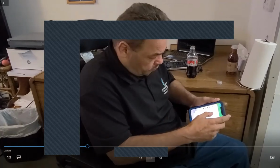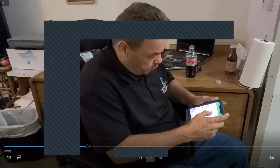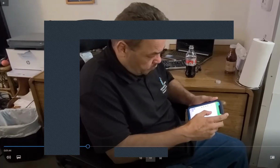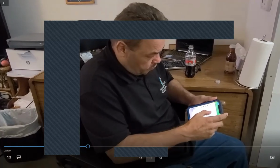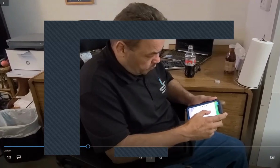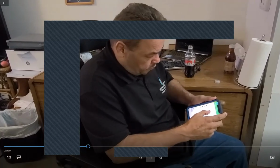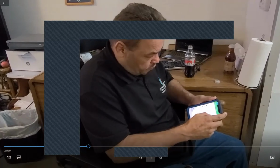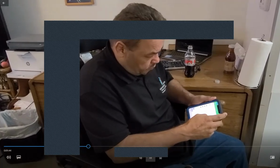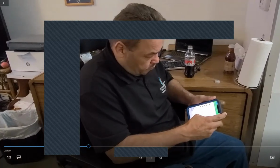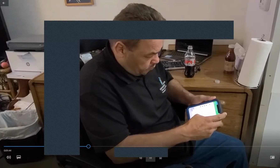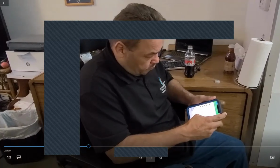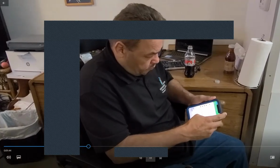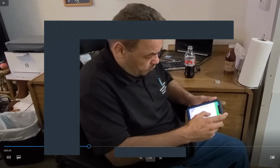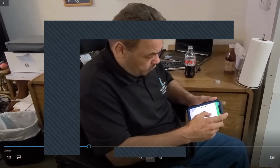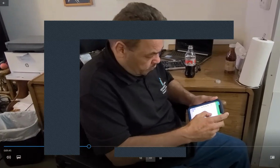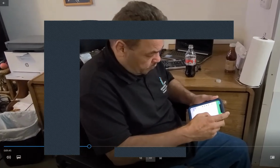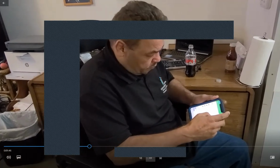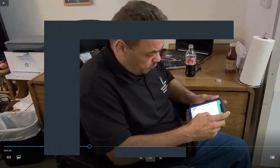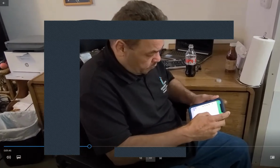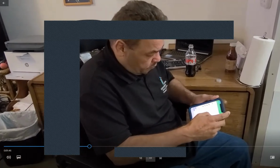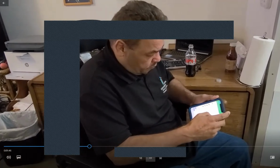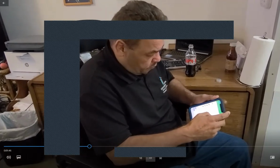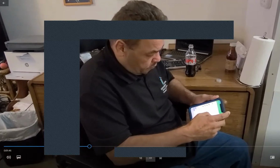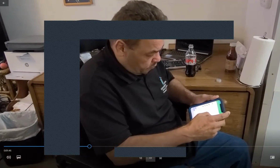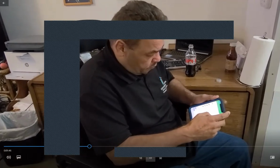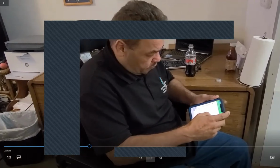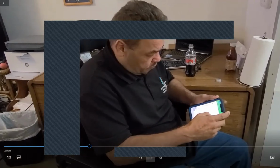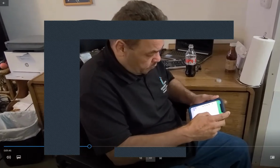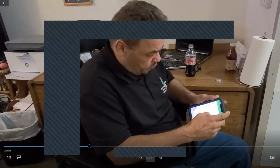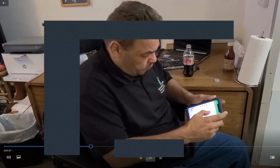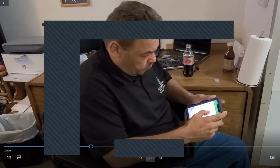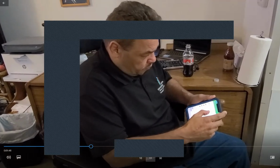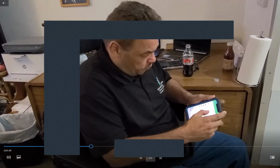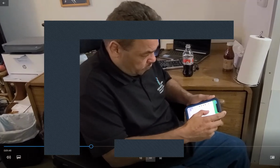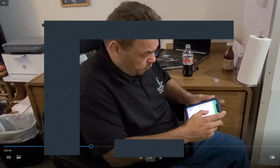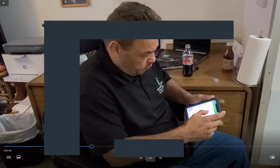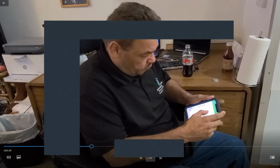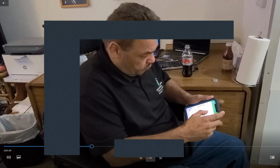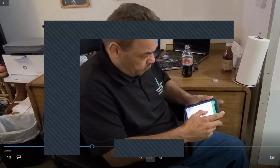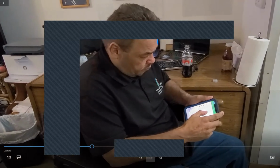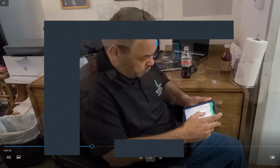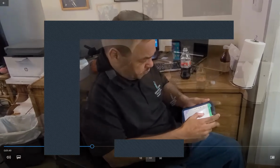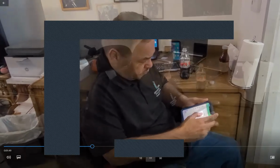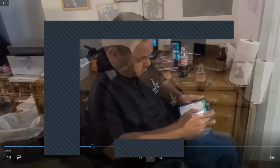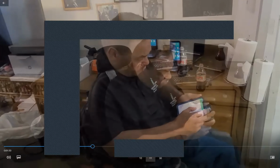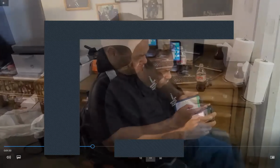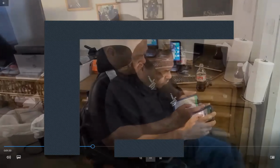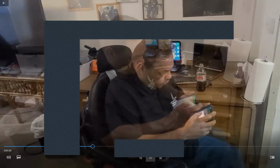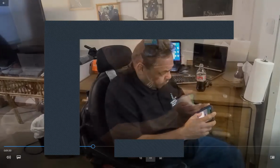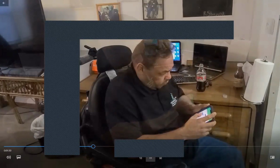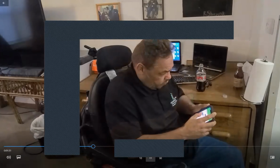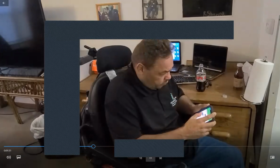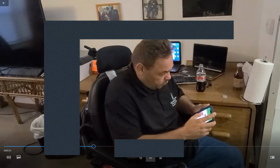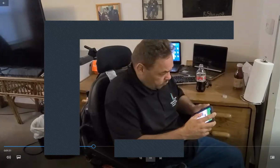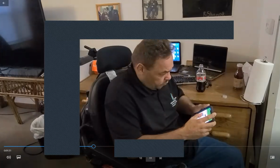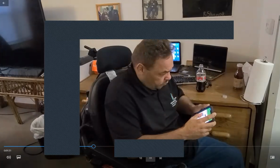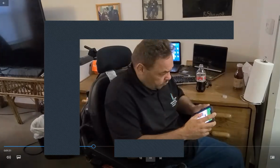Search results. Get directions to University of Cincinnati Medical Center, 234 Goodman Street, Cincinnati, Ohio, 45219, United